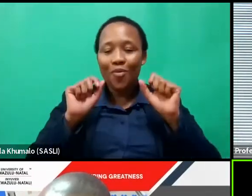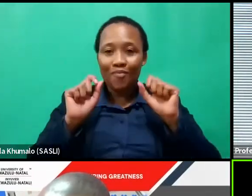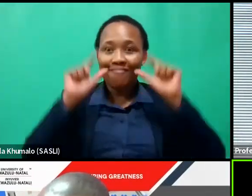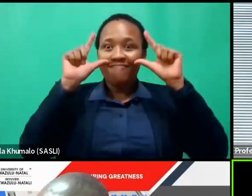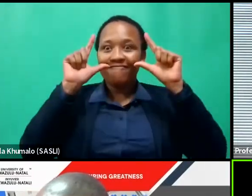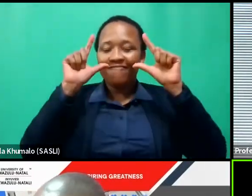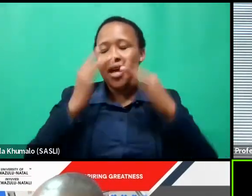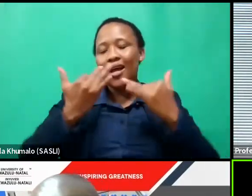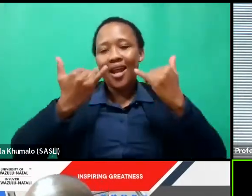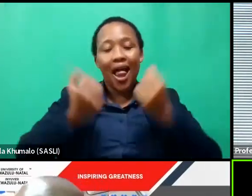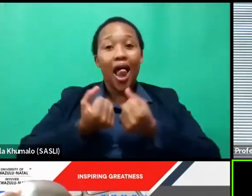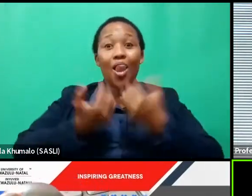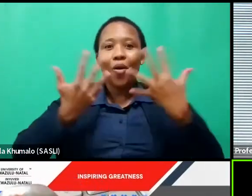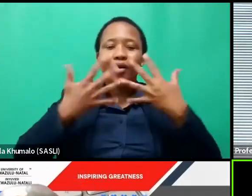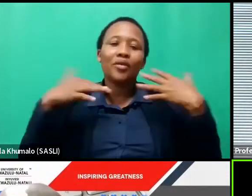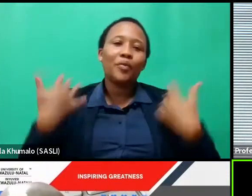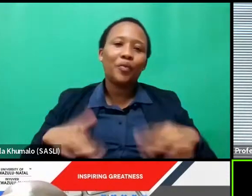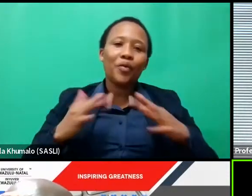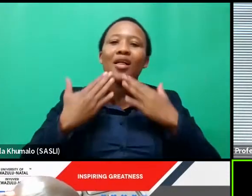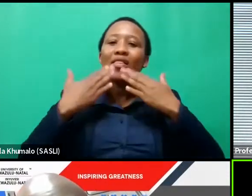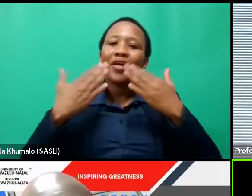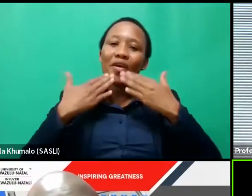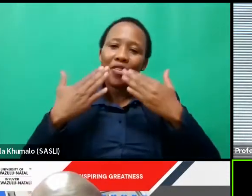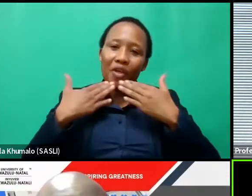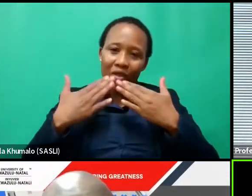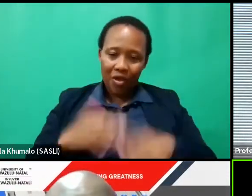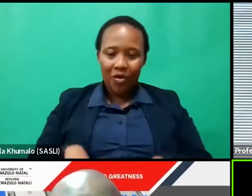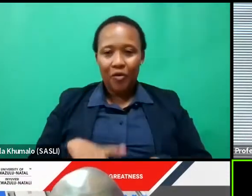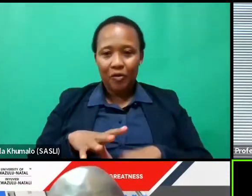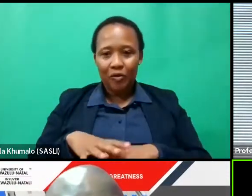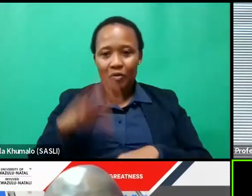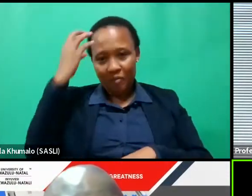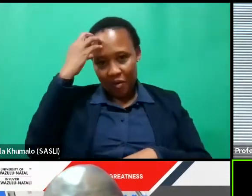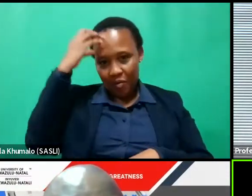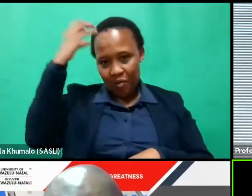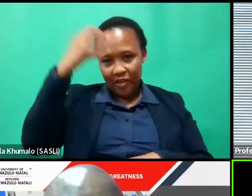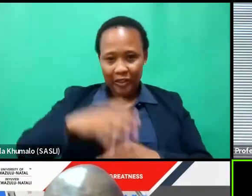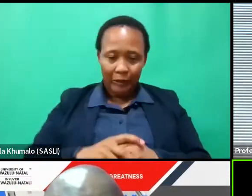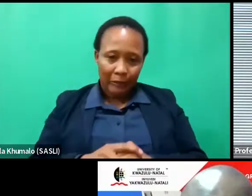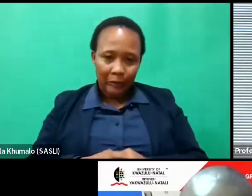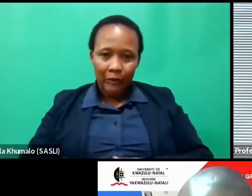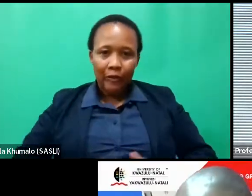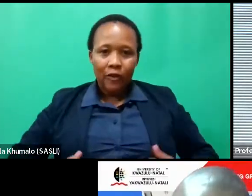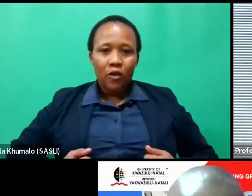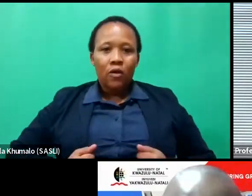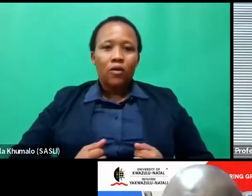I hope at a later stage we can chat. Thank you very much, Professor.